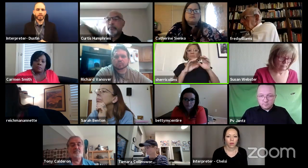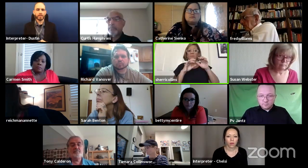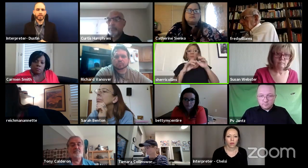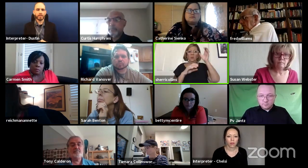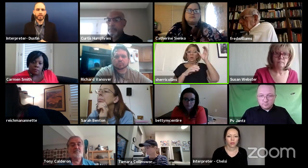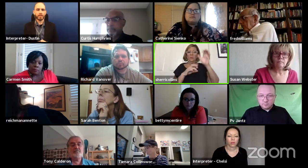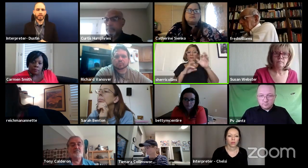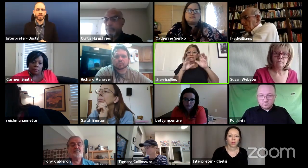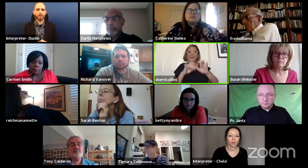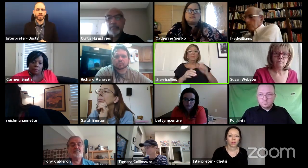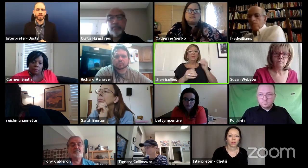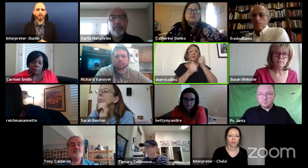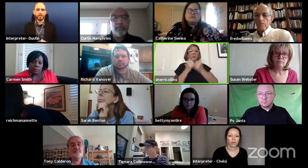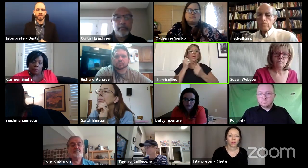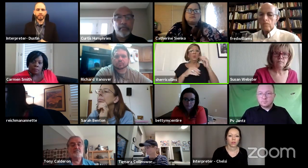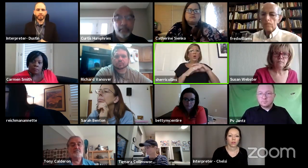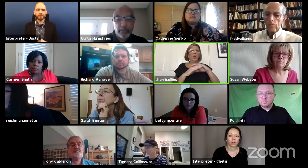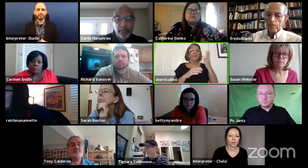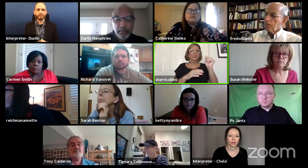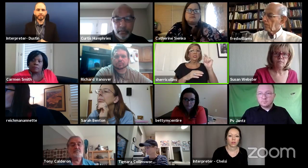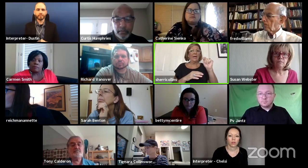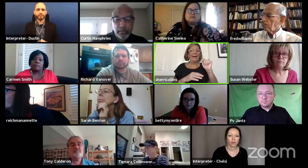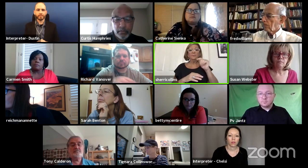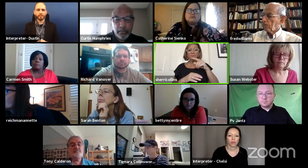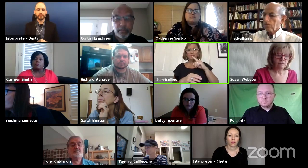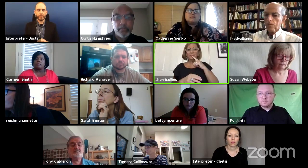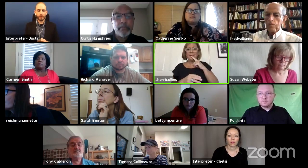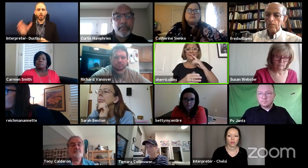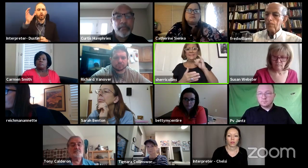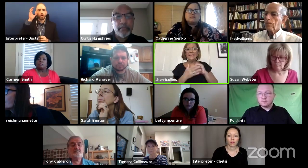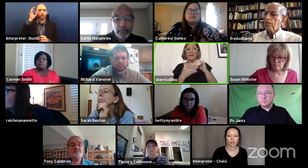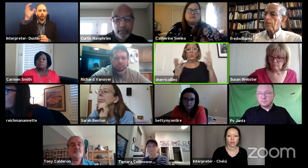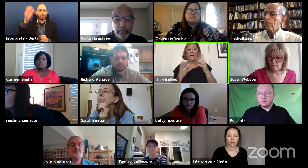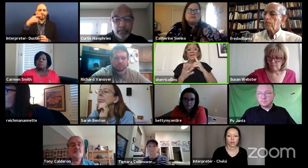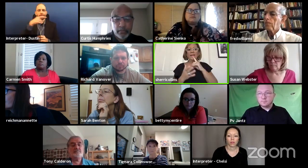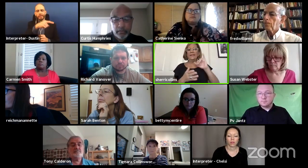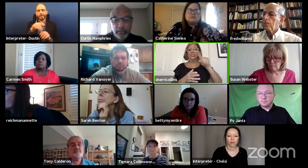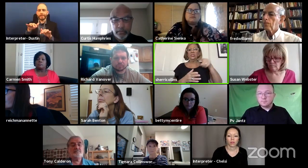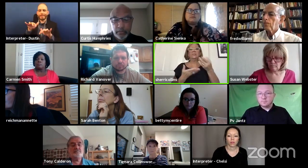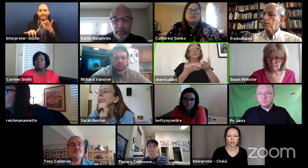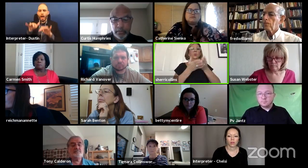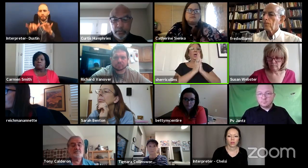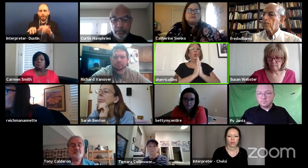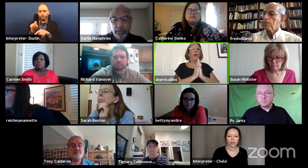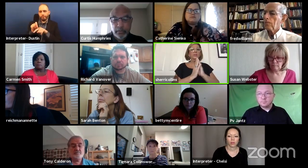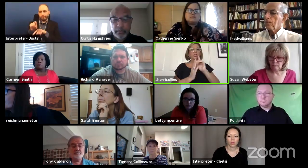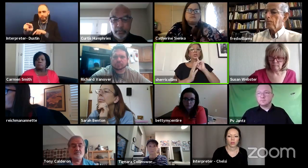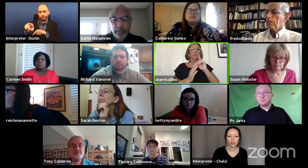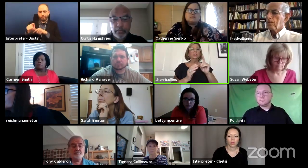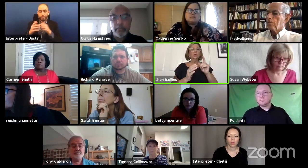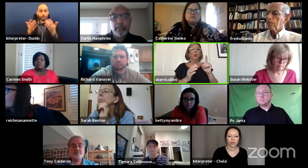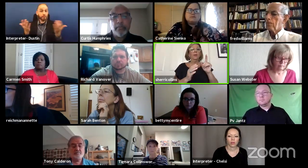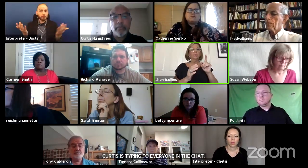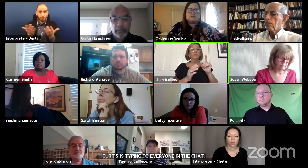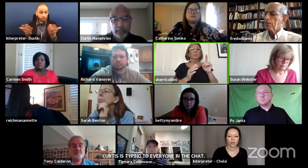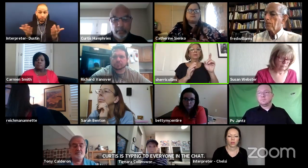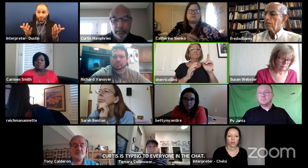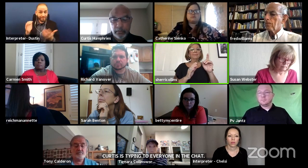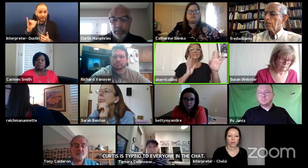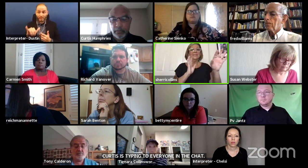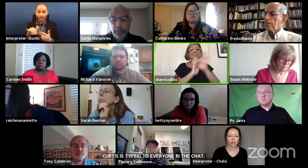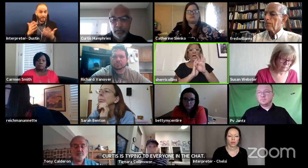Okay, Curtis is typing to everyone in this chat. He said what it is just a request